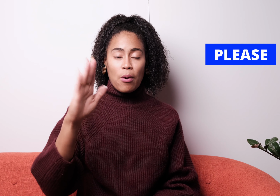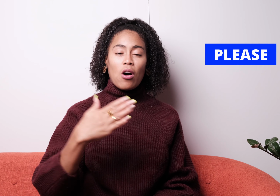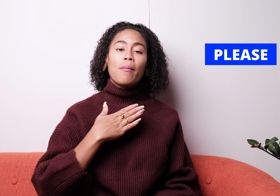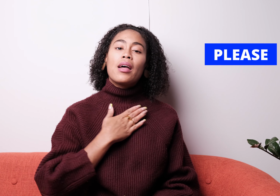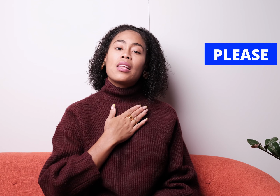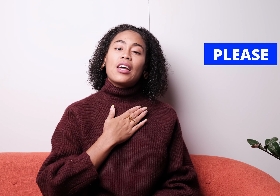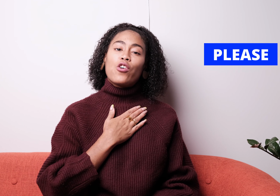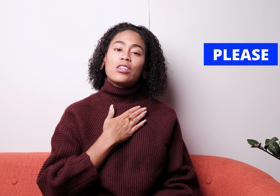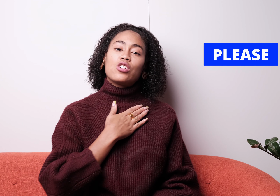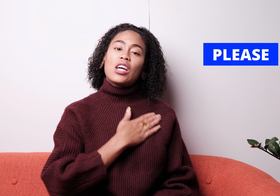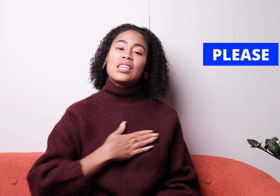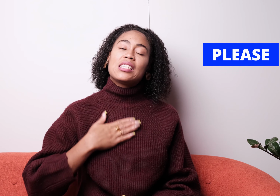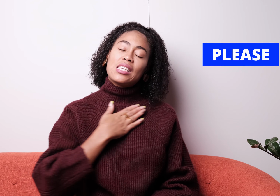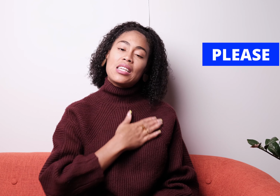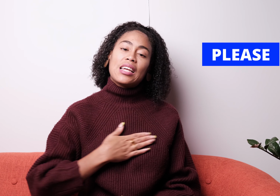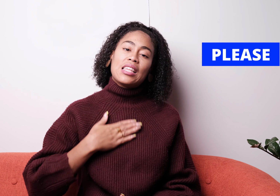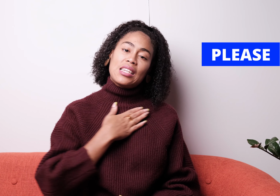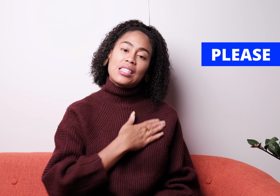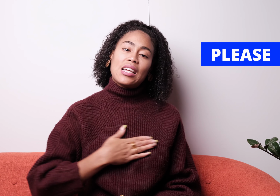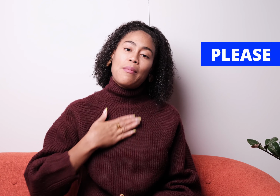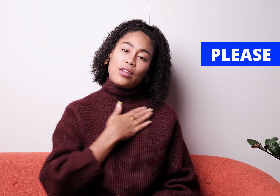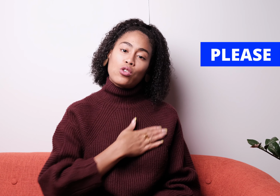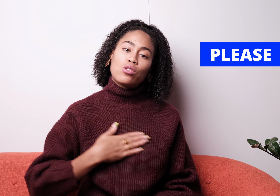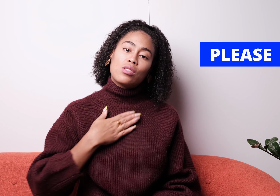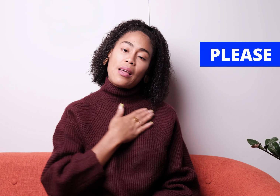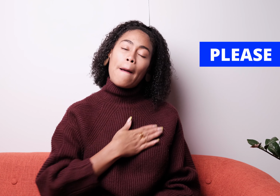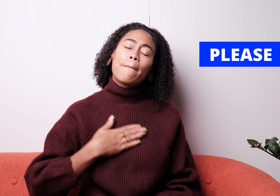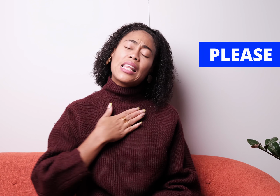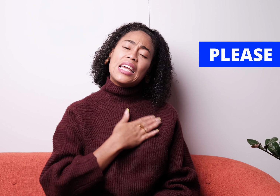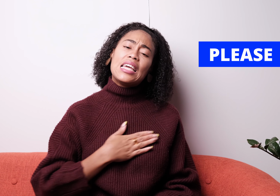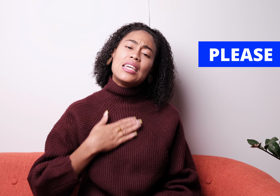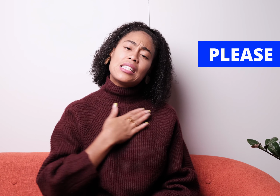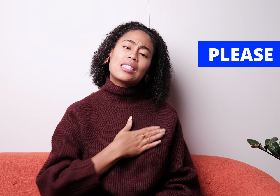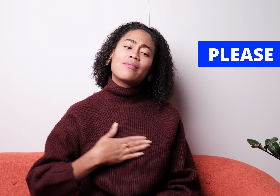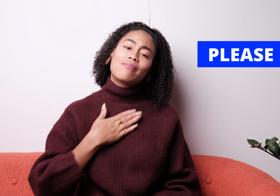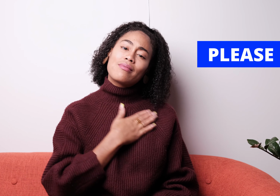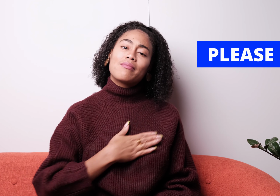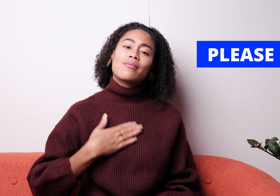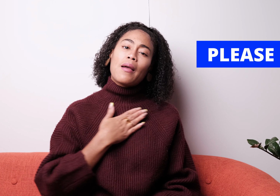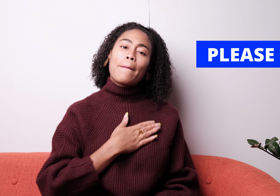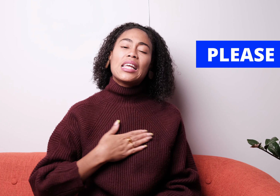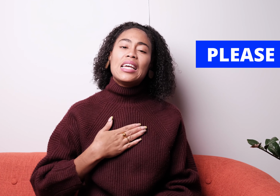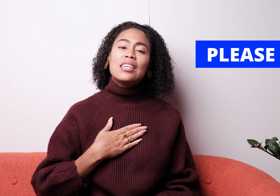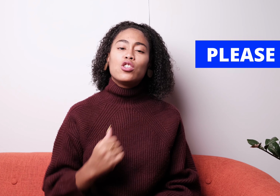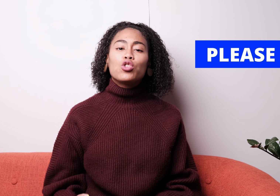palm, lay it across their chest like this and make circles. Please. Please. You try